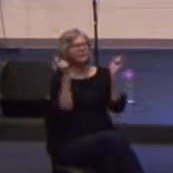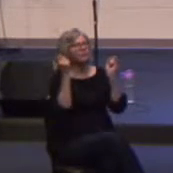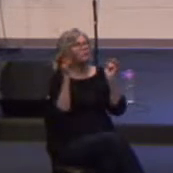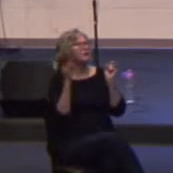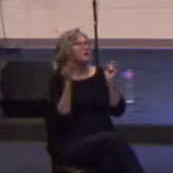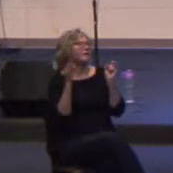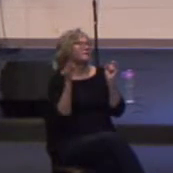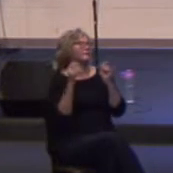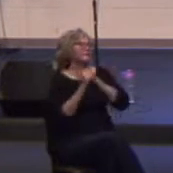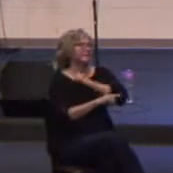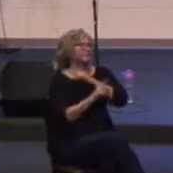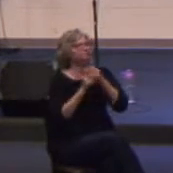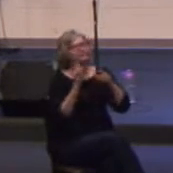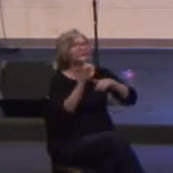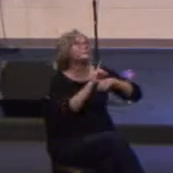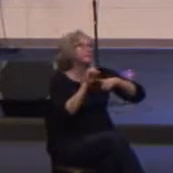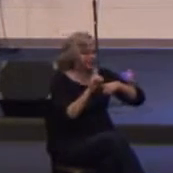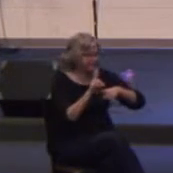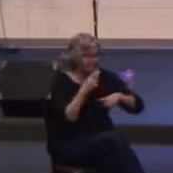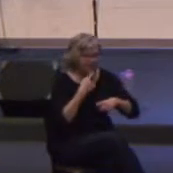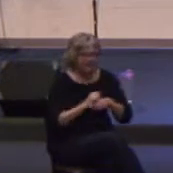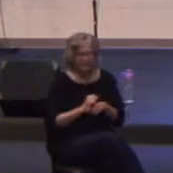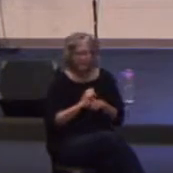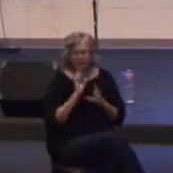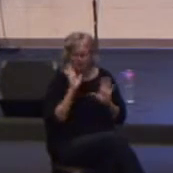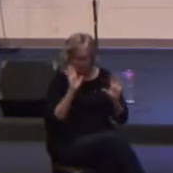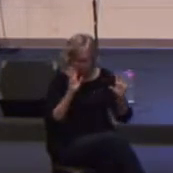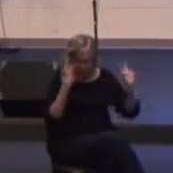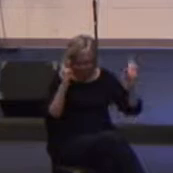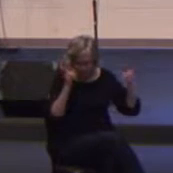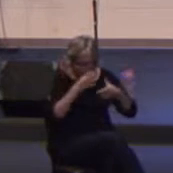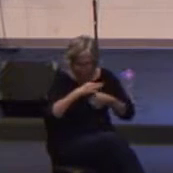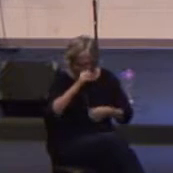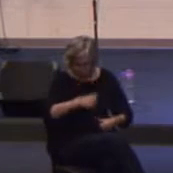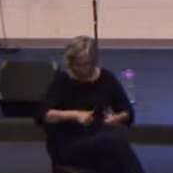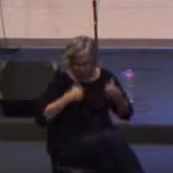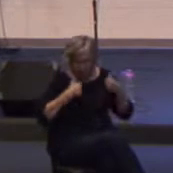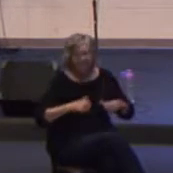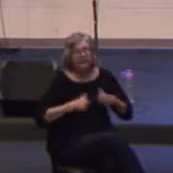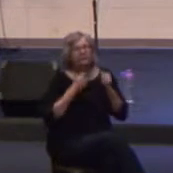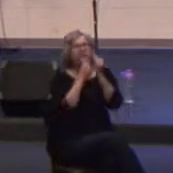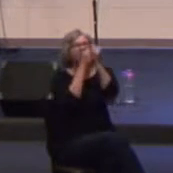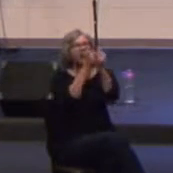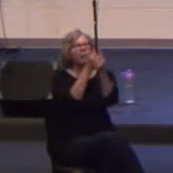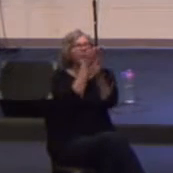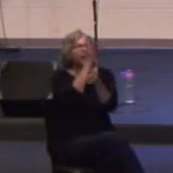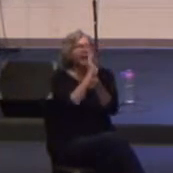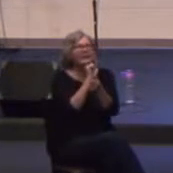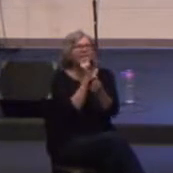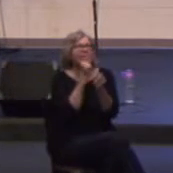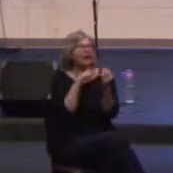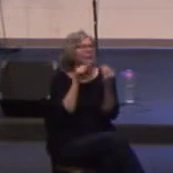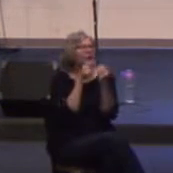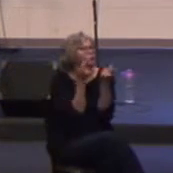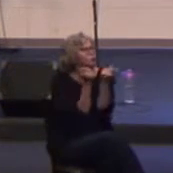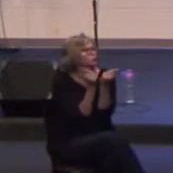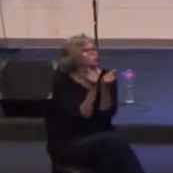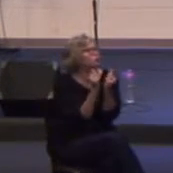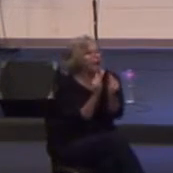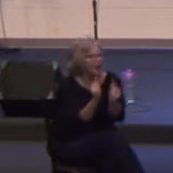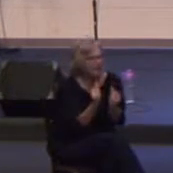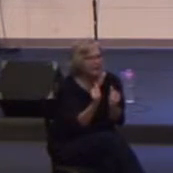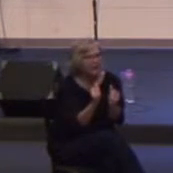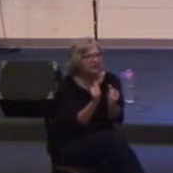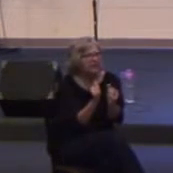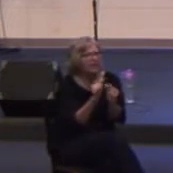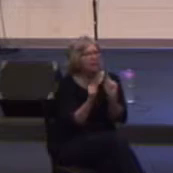Discipline. And the way Richard Foster says it is that the spiritual life, the Christian life, the life of following God, it's not about trying,